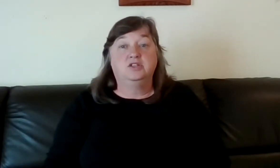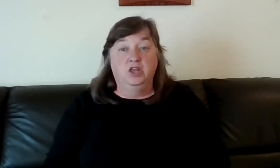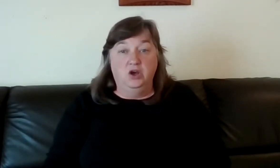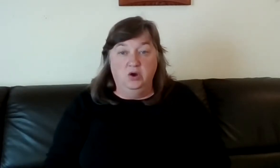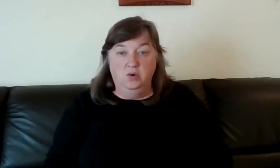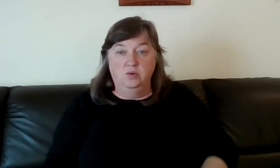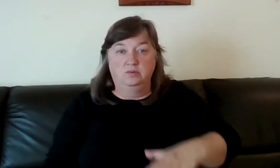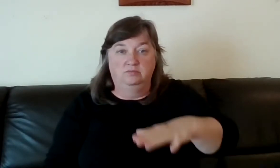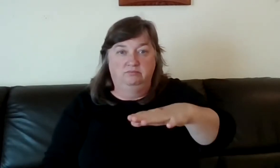Slow.